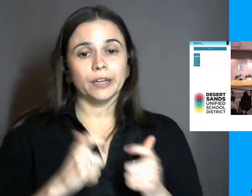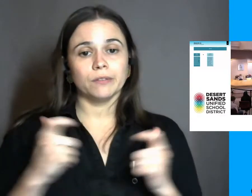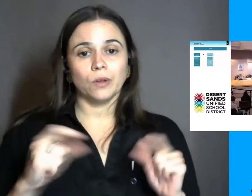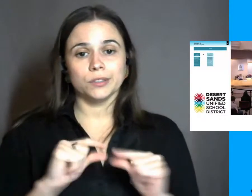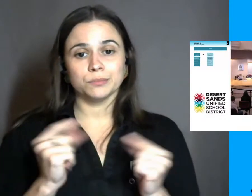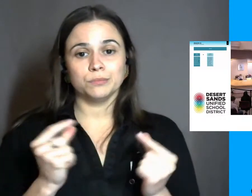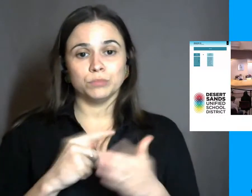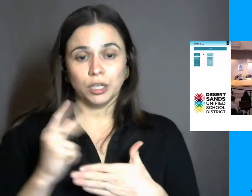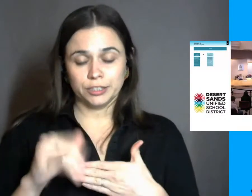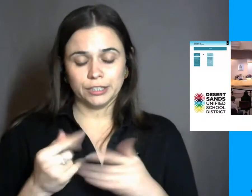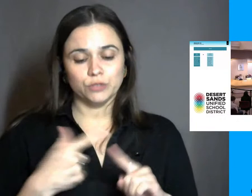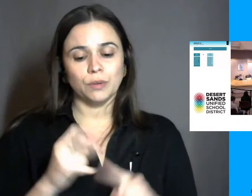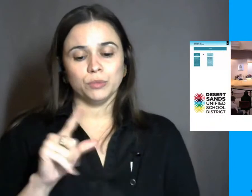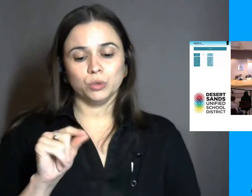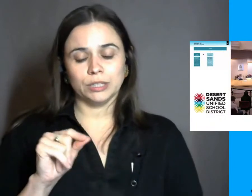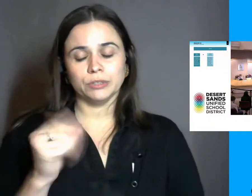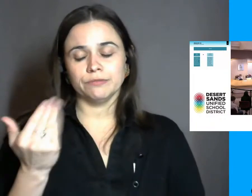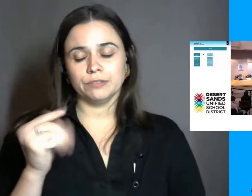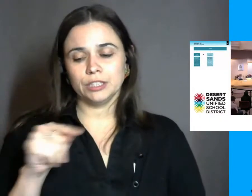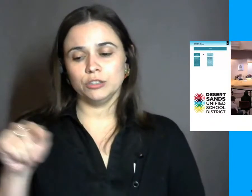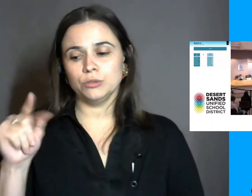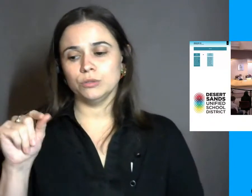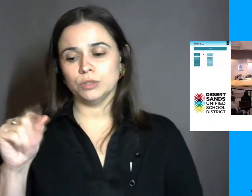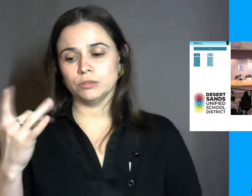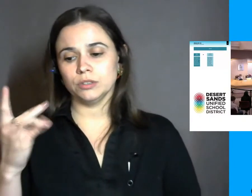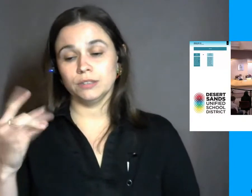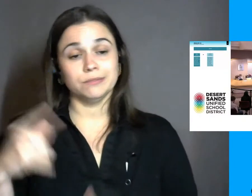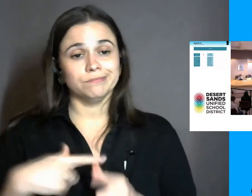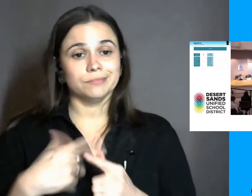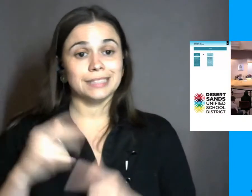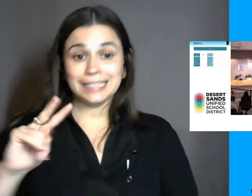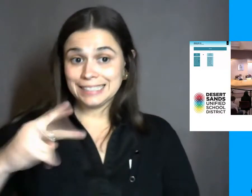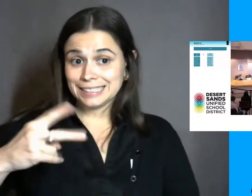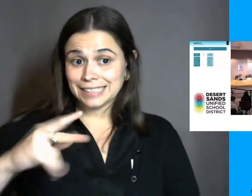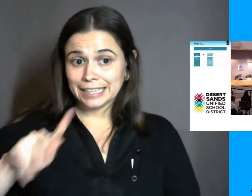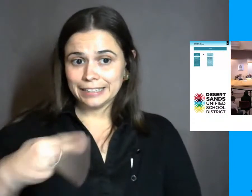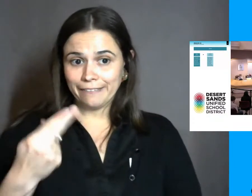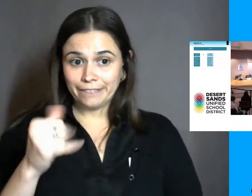to 2018. Then we went on to the second phase, which is $100